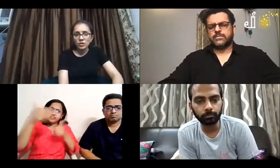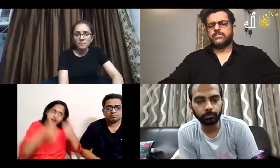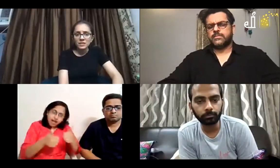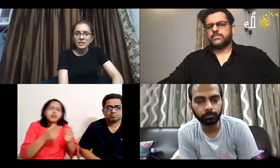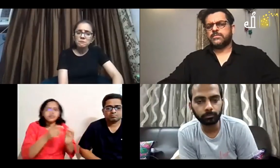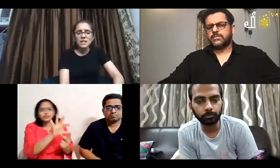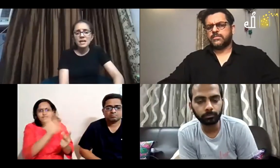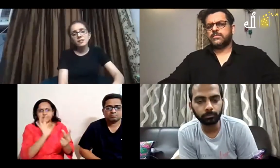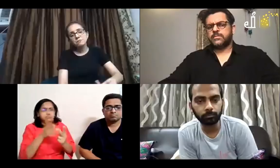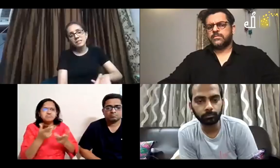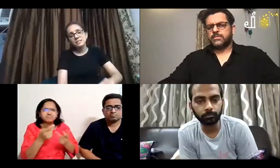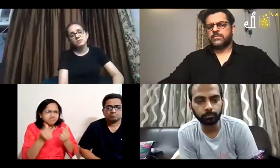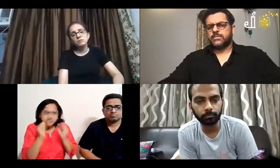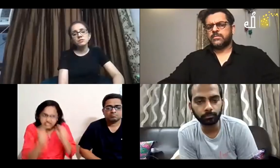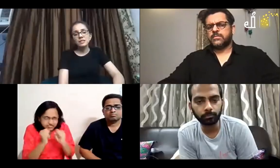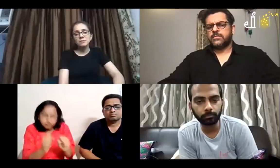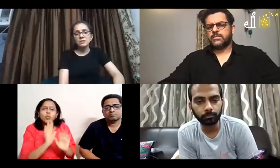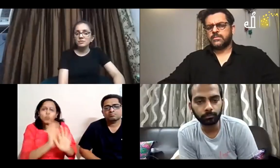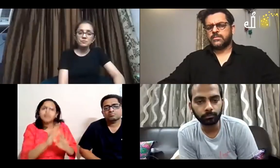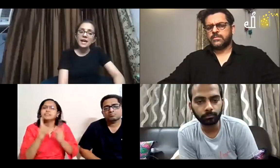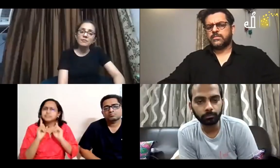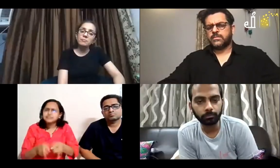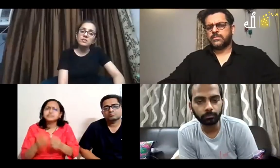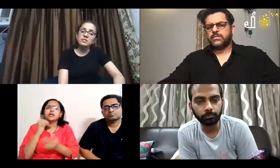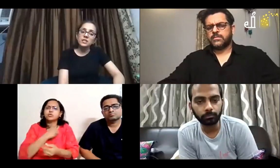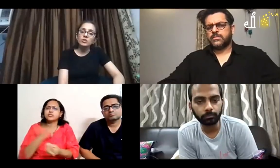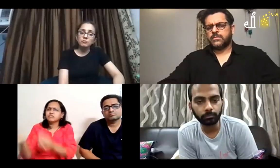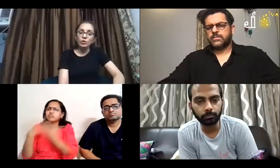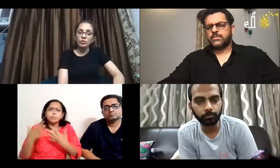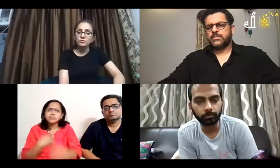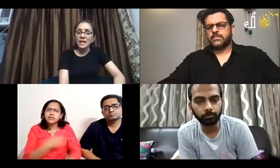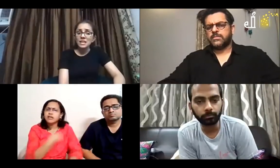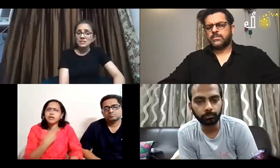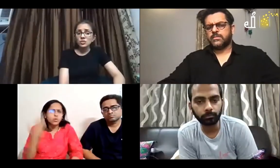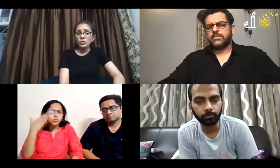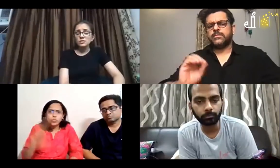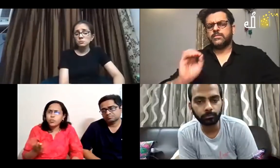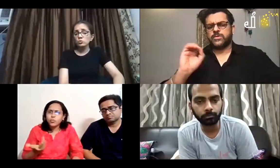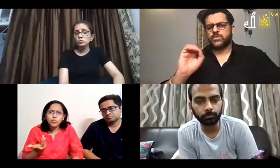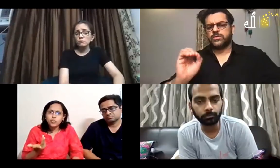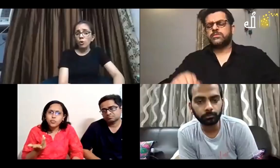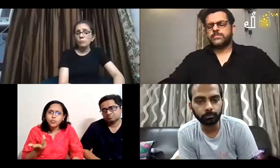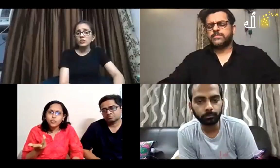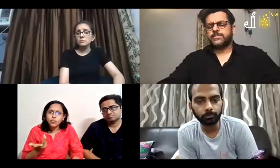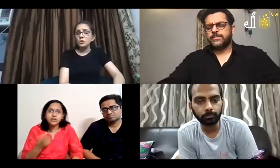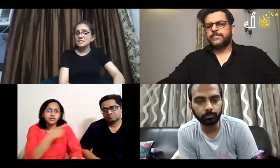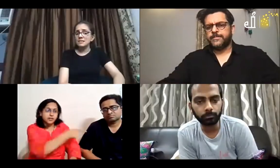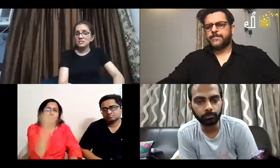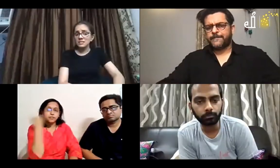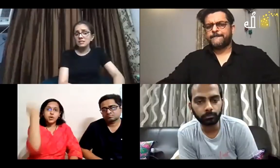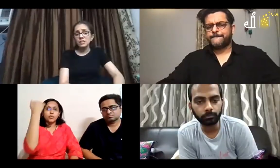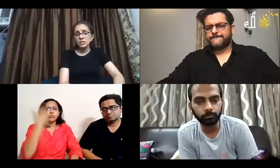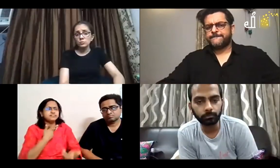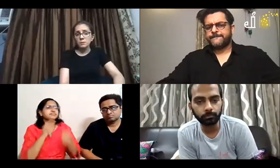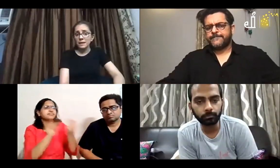etc. If we had enough finances, we would have done that. But if a person cannot afford all of that, then doctors are supposed to inform what are the policy level